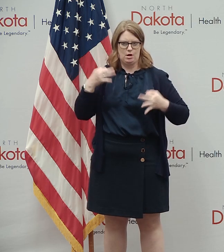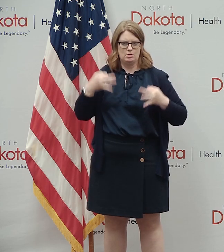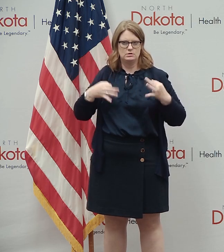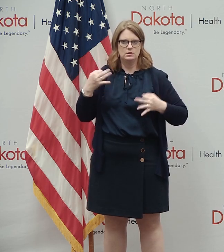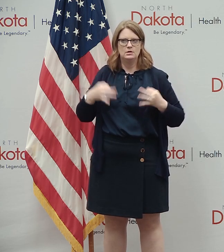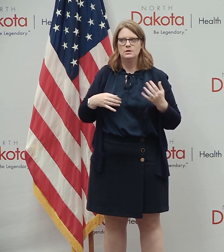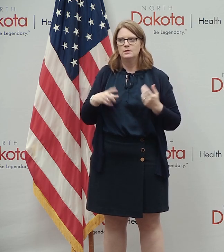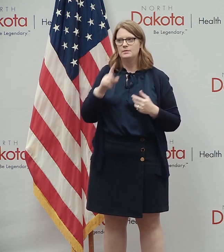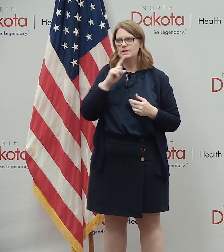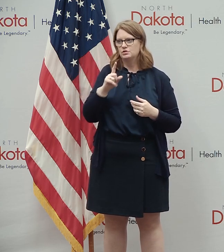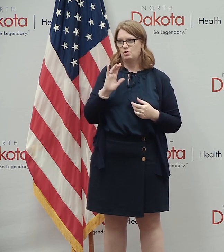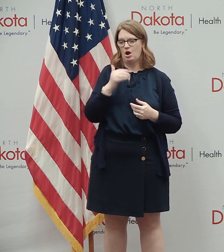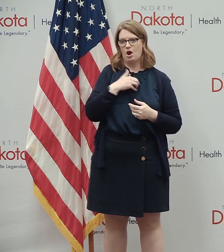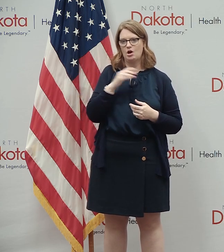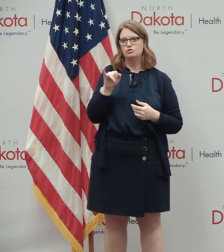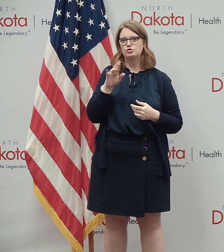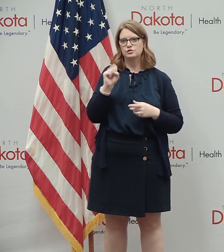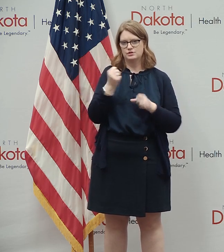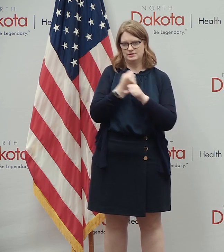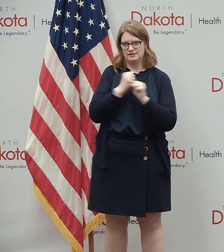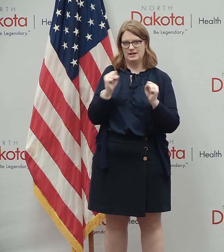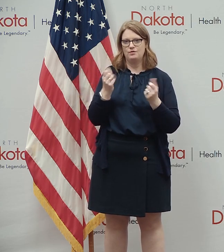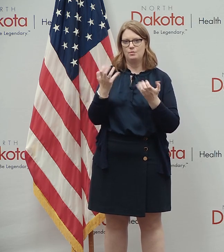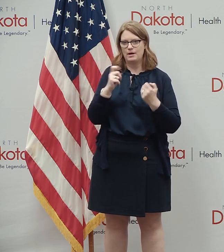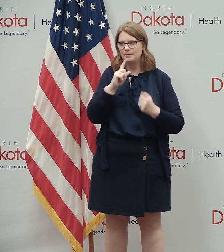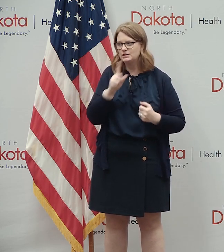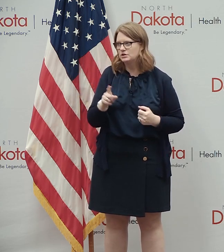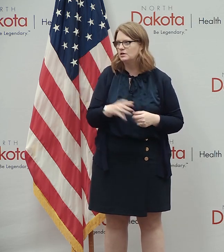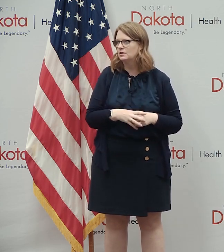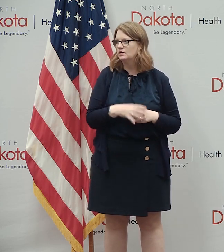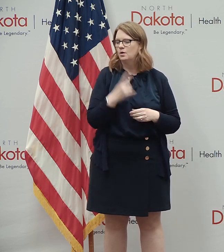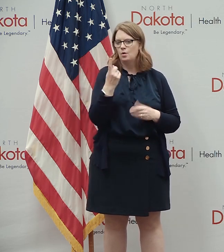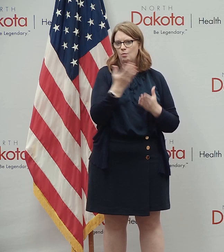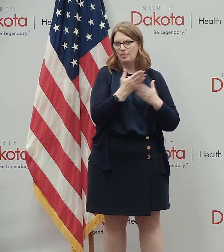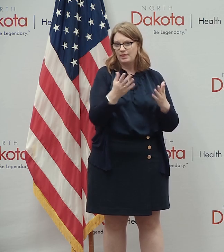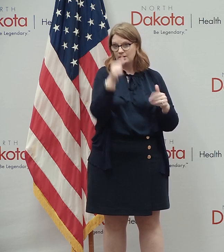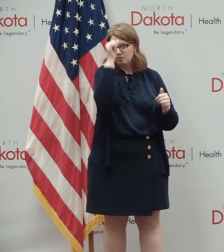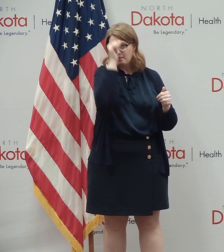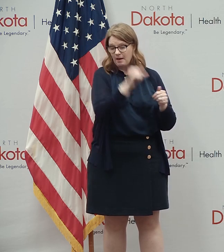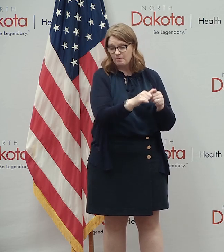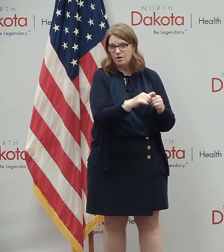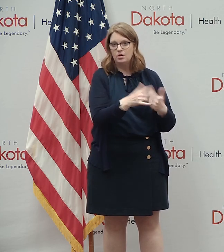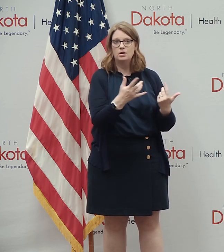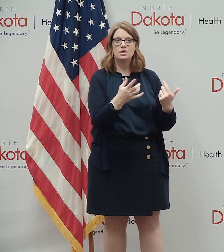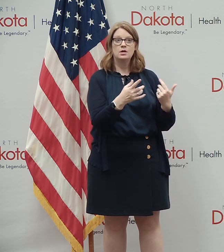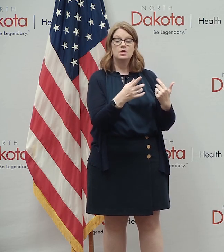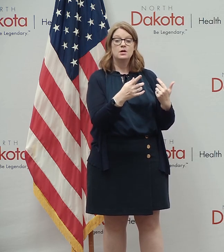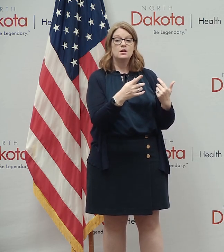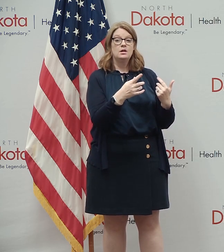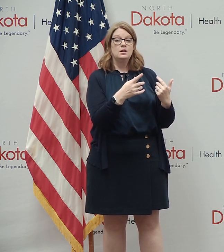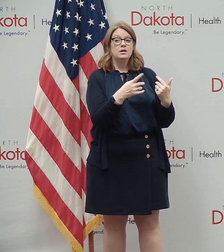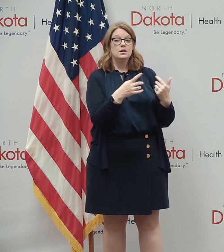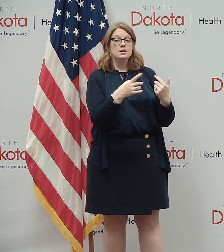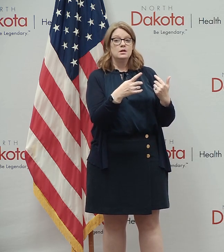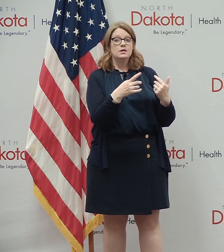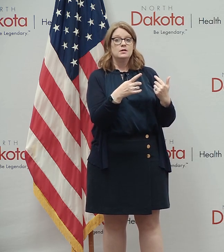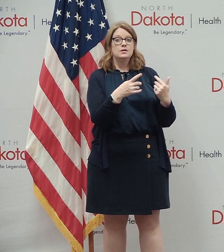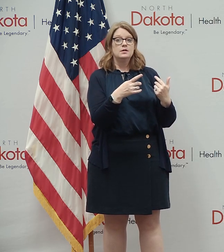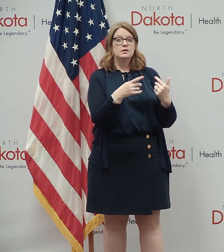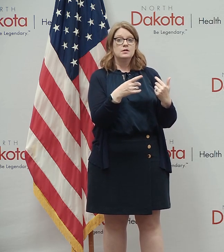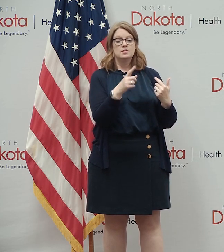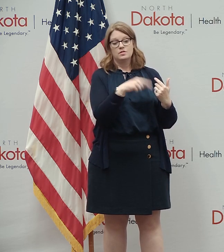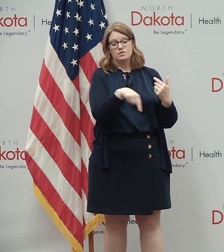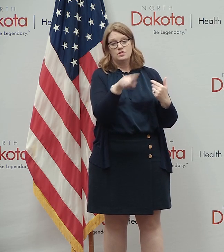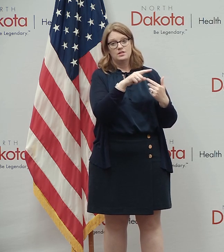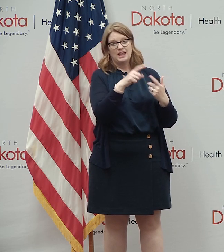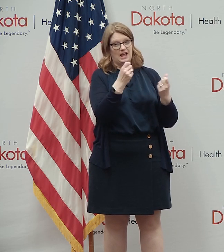sure that our jurors are going to be safe. One thing to keep in mind as well is that those measures have to differ based on the